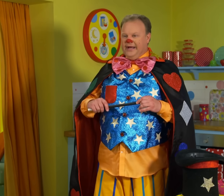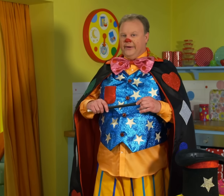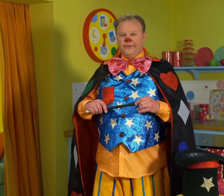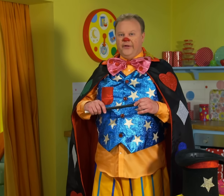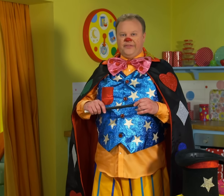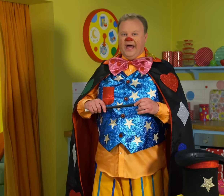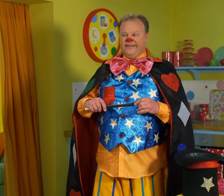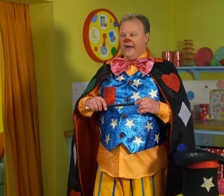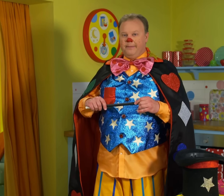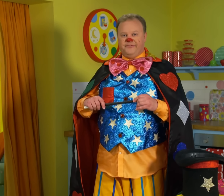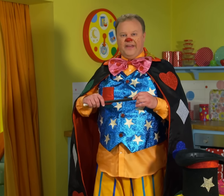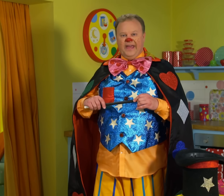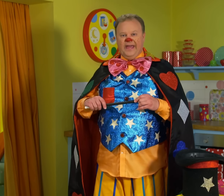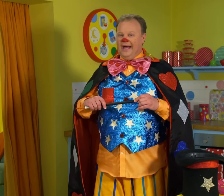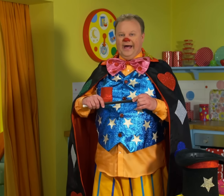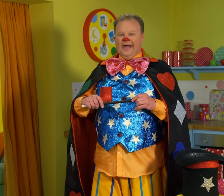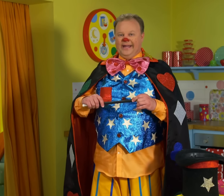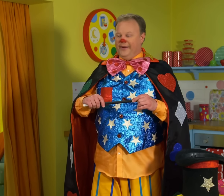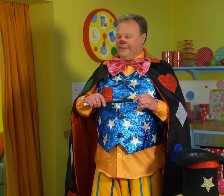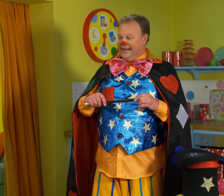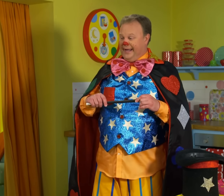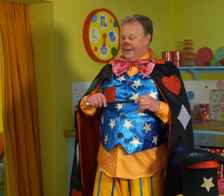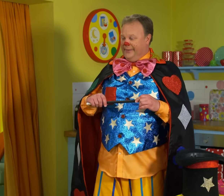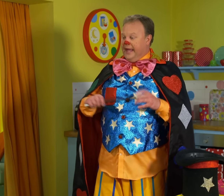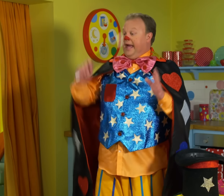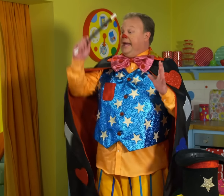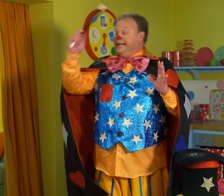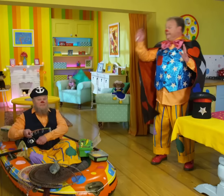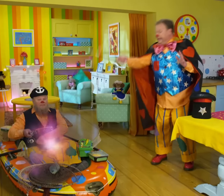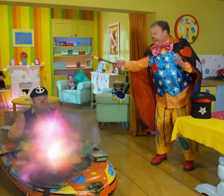Oh, not that type of tea. I don't know. Hey.